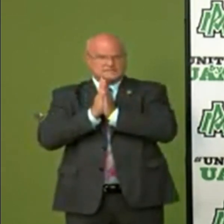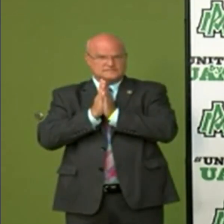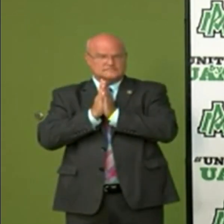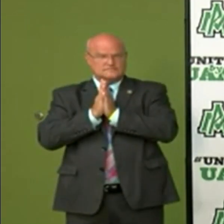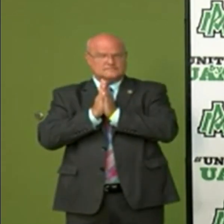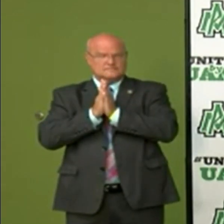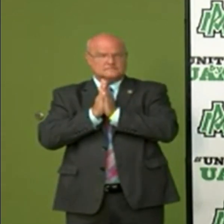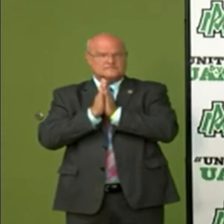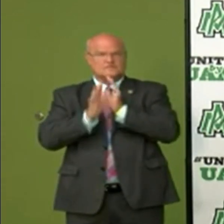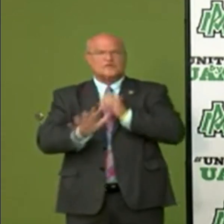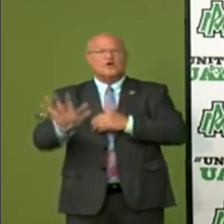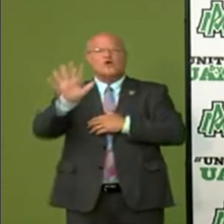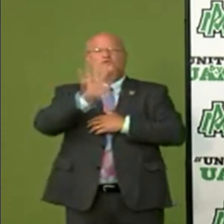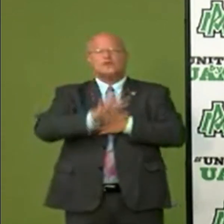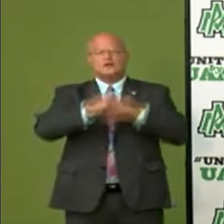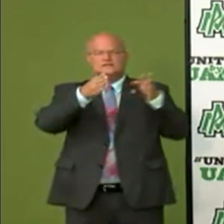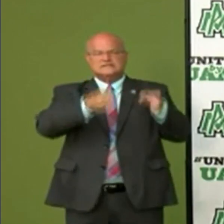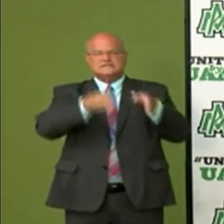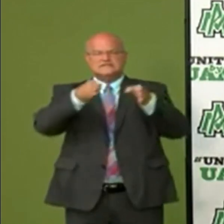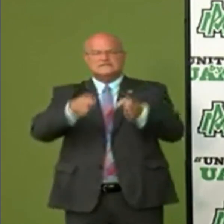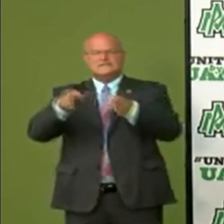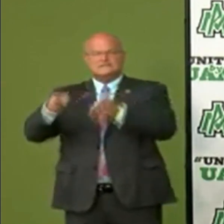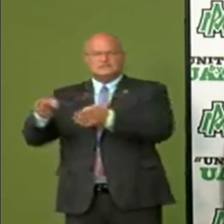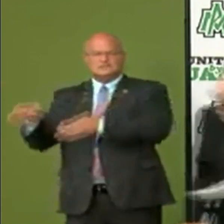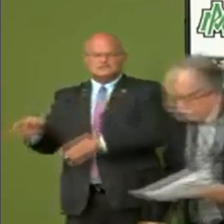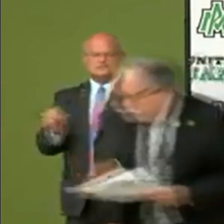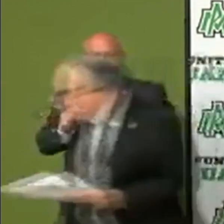with overall individually.